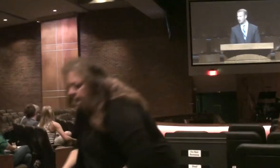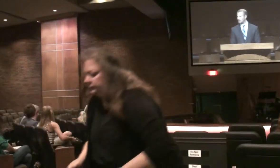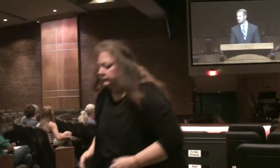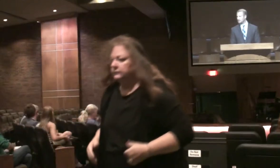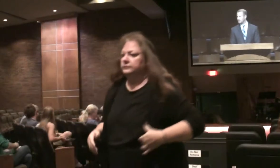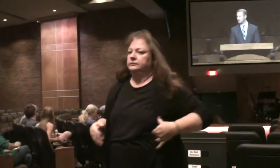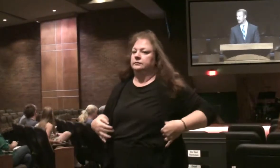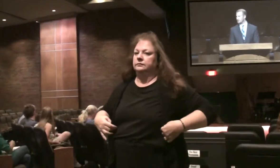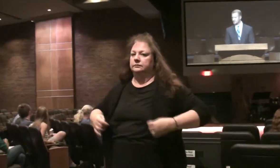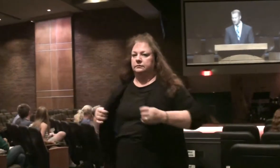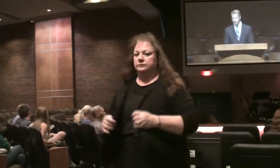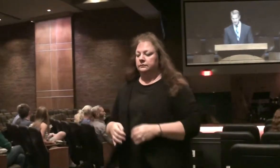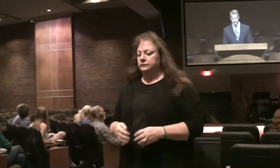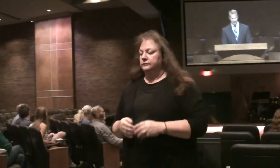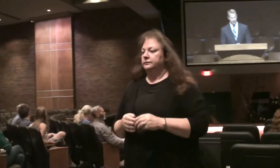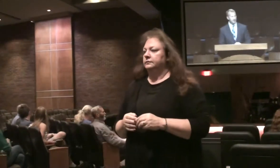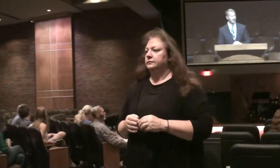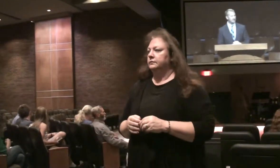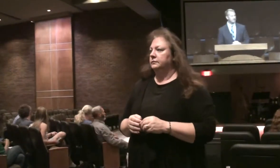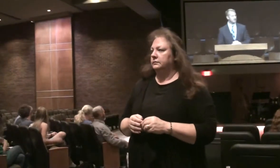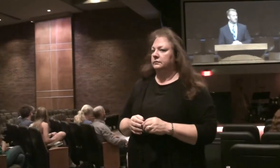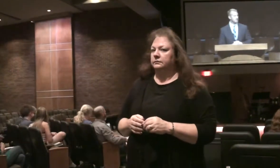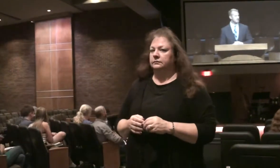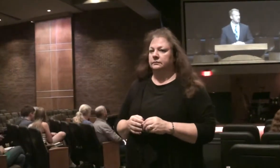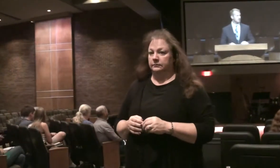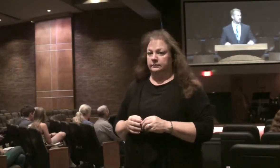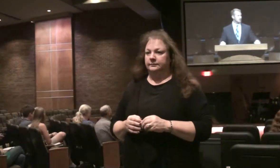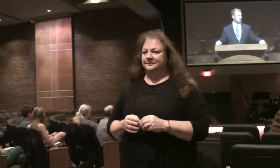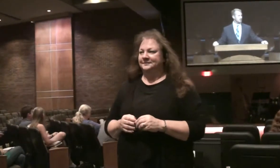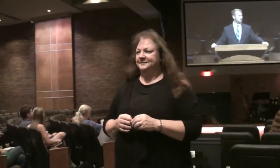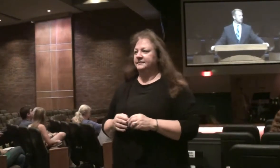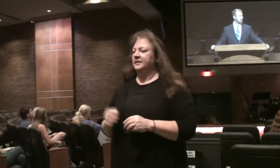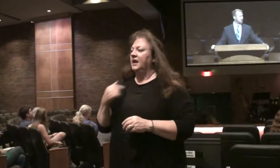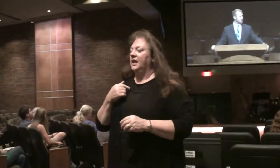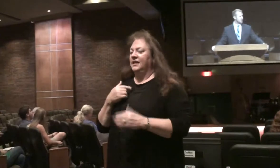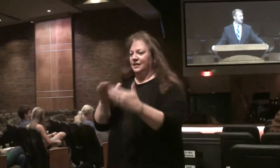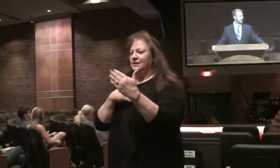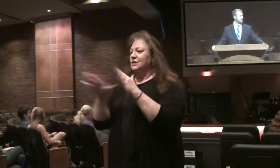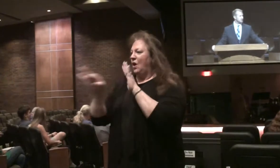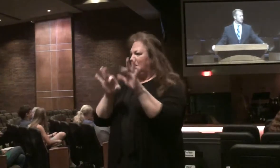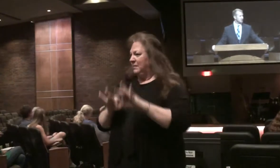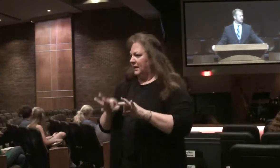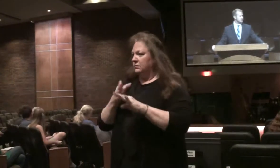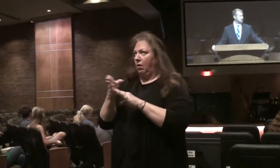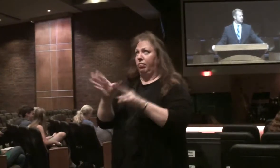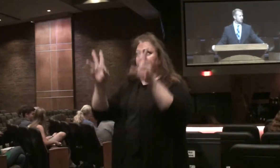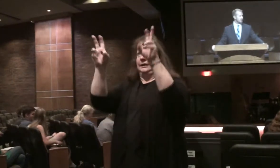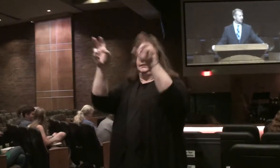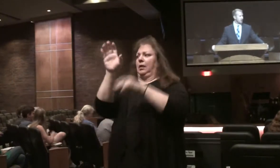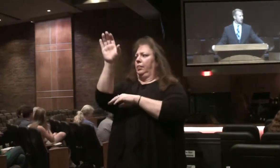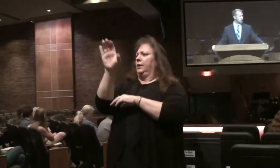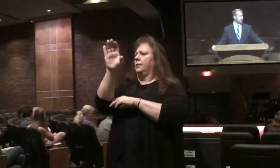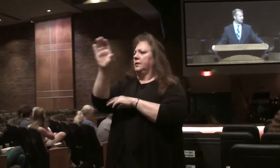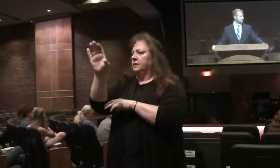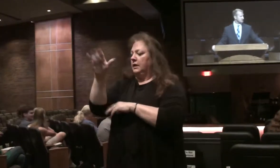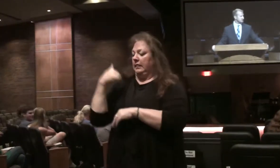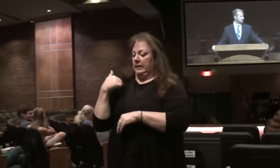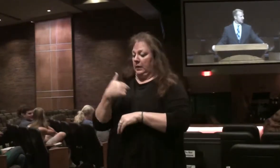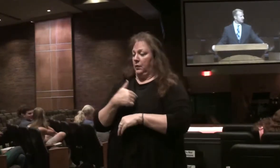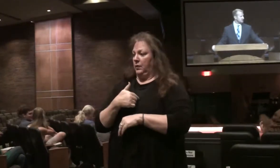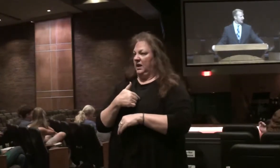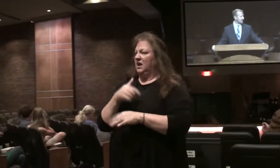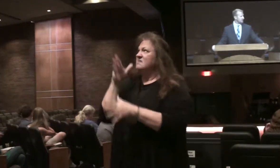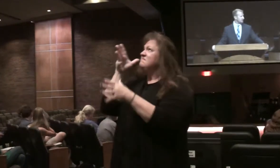his cross and the salvation that we have in him. It is a great love that God has shown us, and that while we were yet